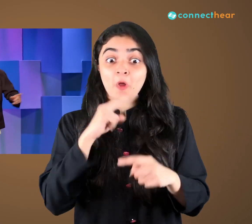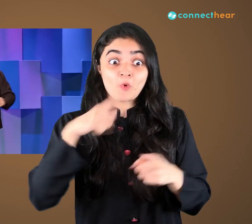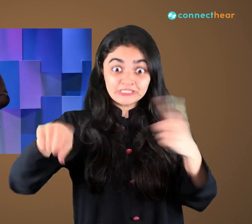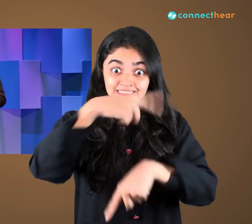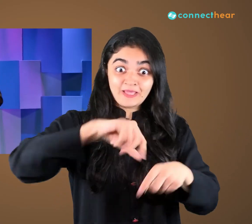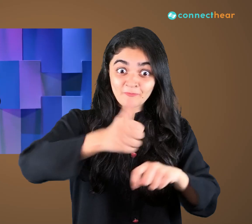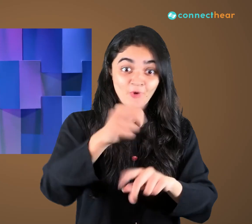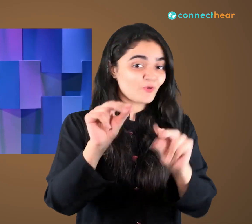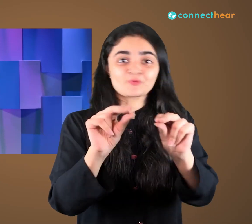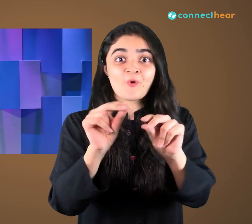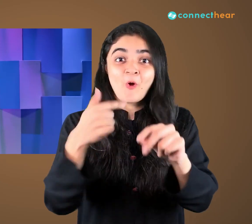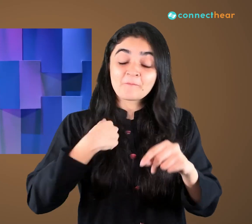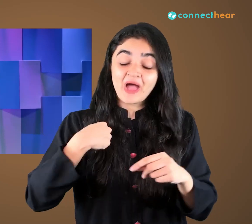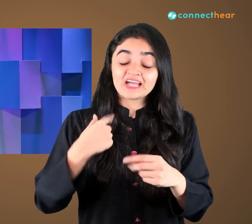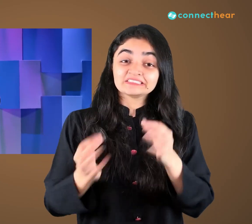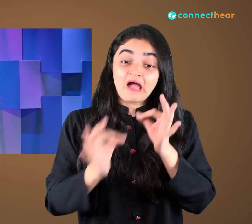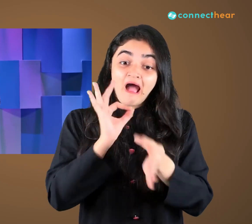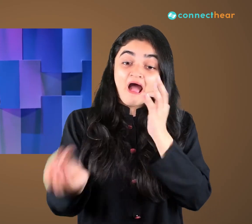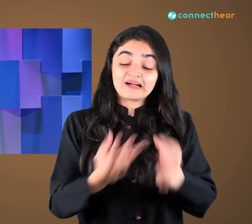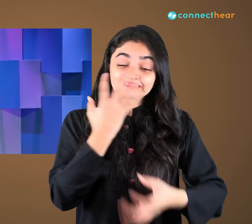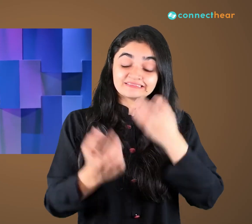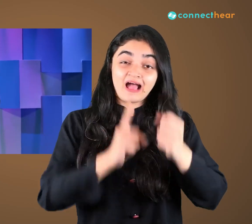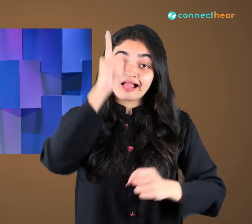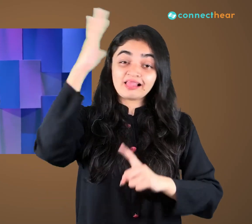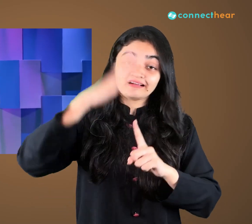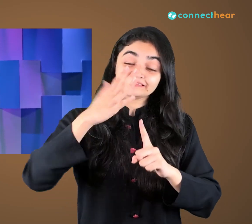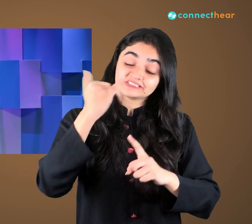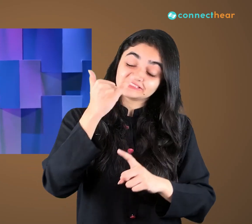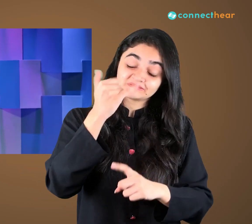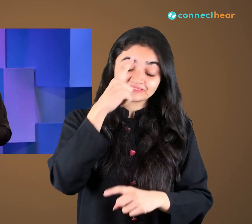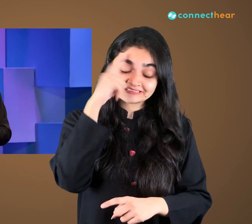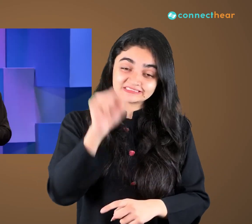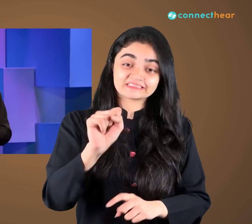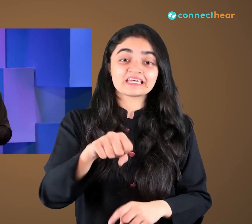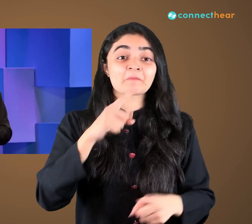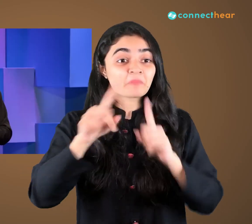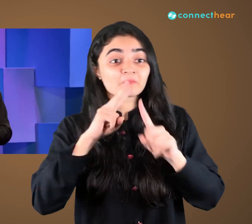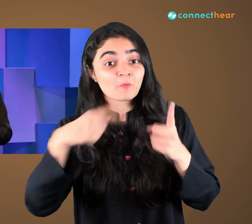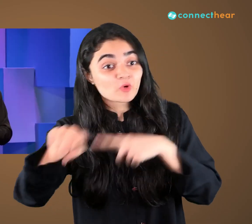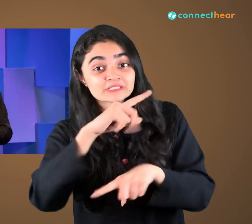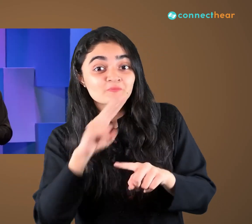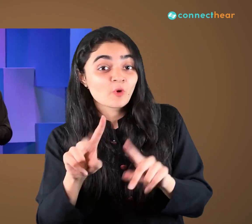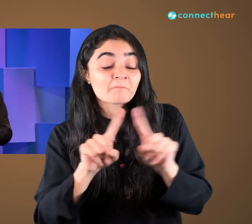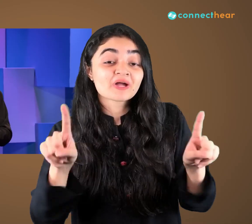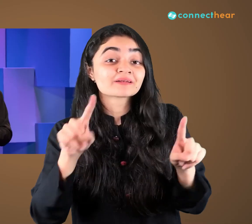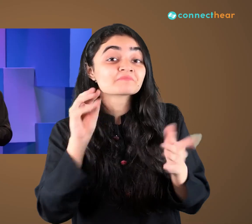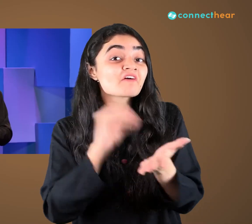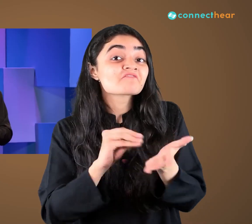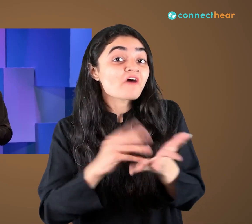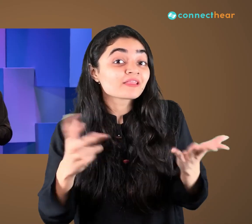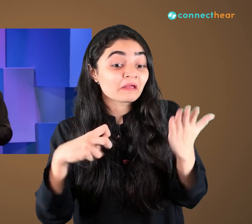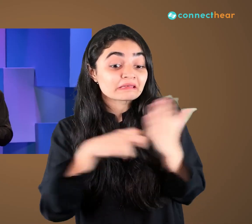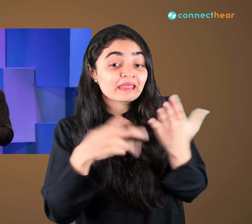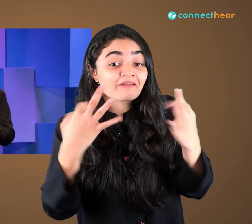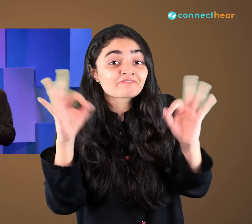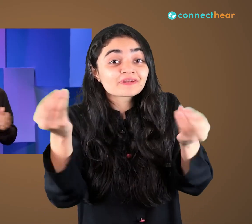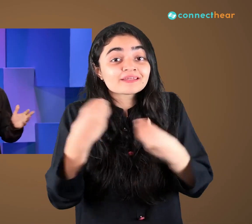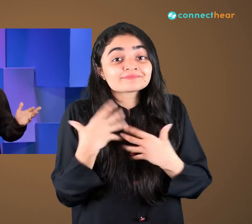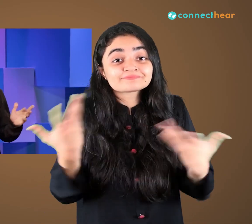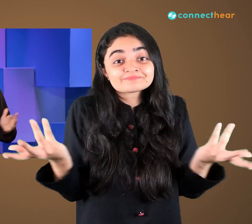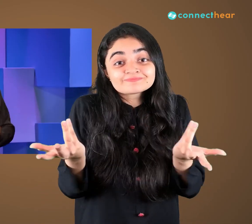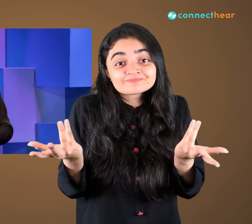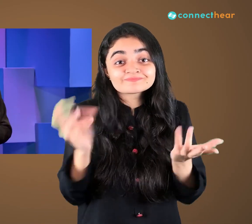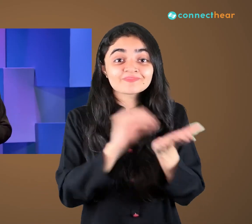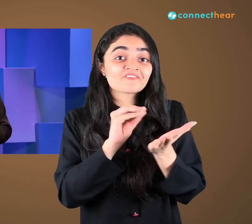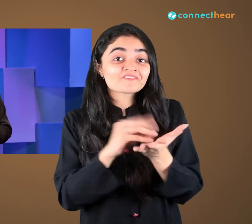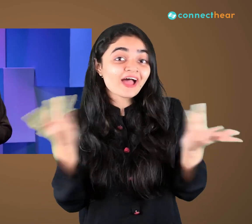guys to do it. I'm probably going to hell for it. I'll be honest with you. But here's the thing. I don't got